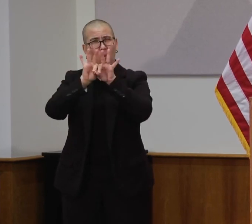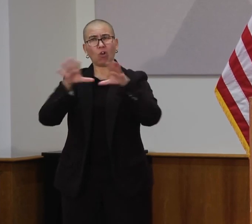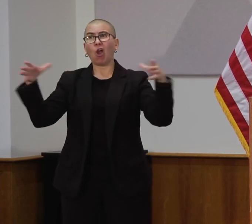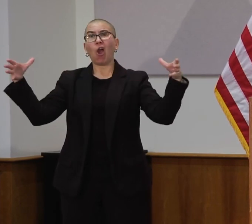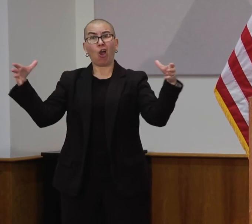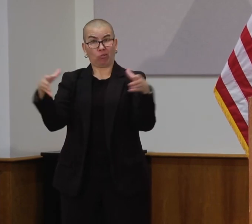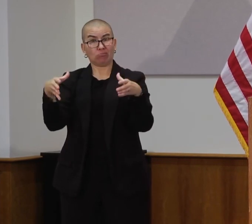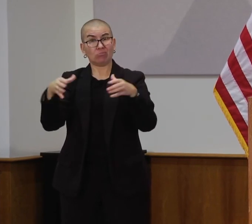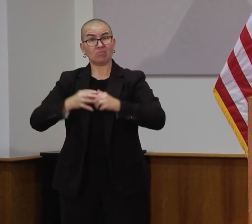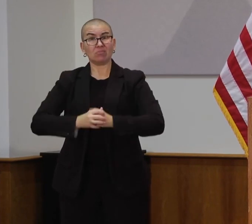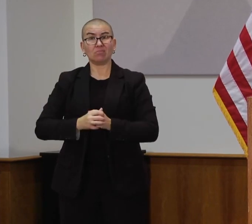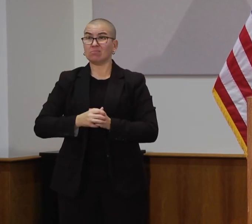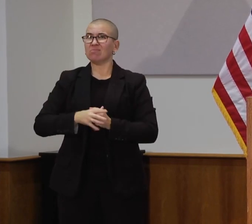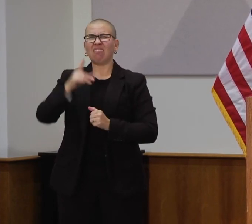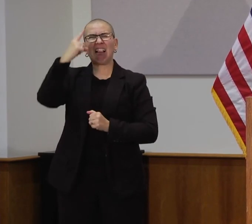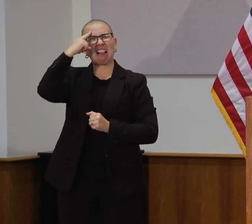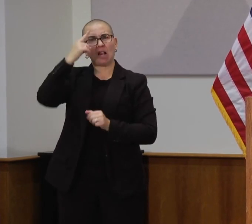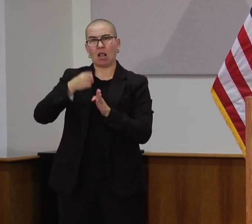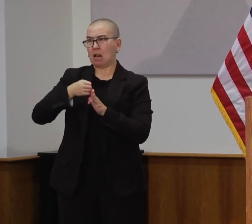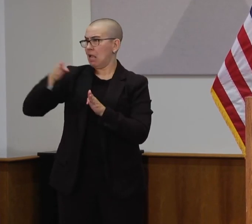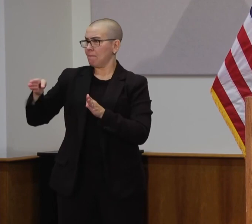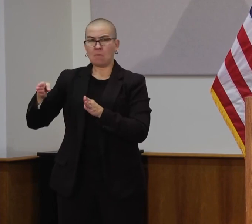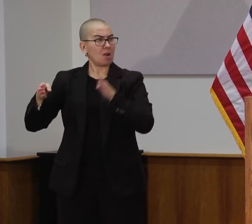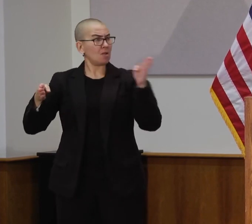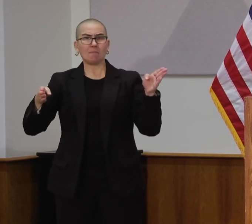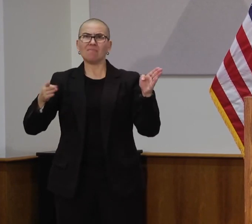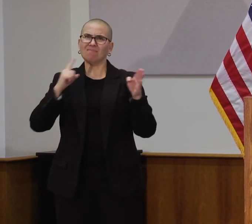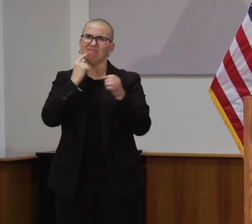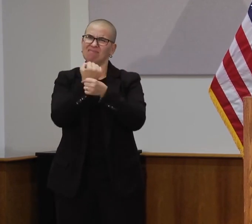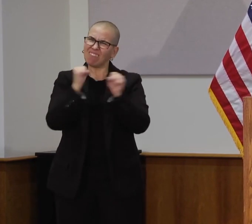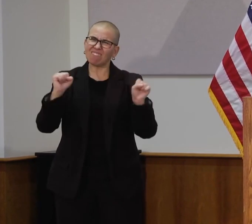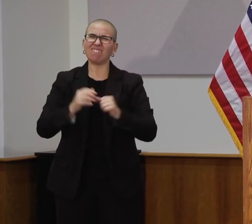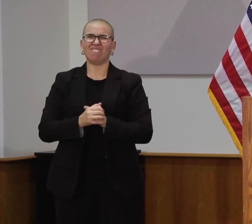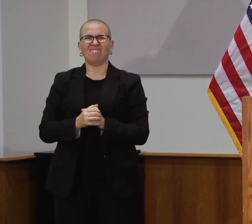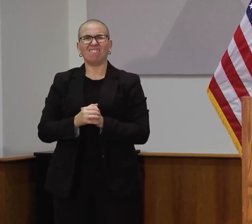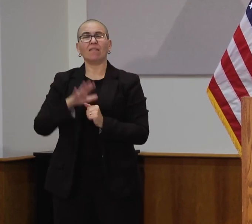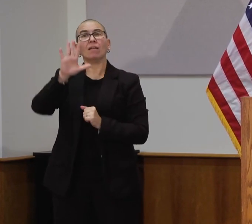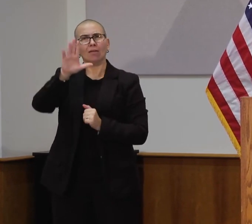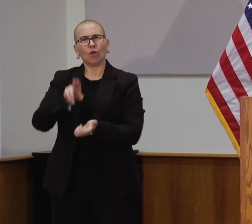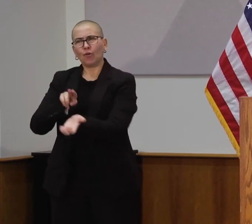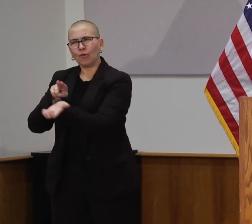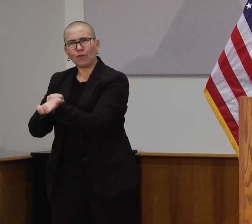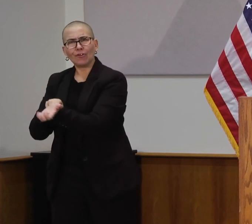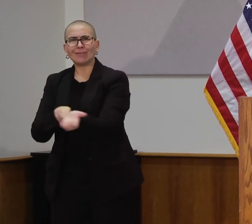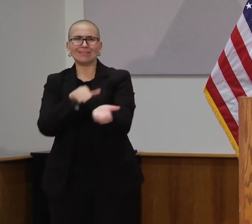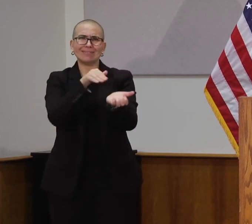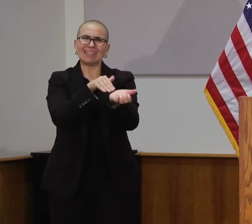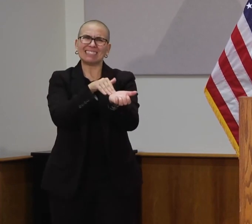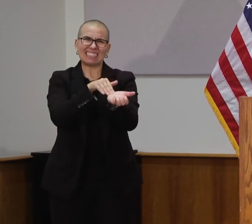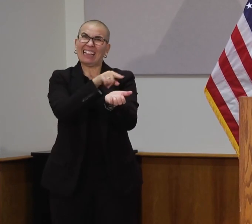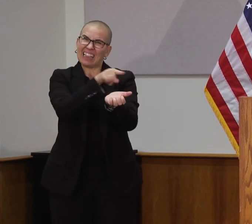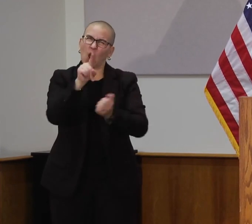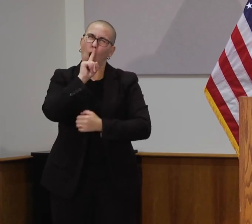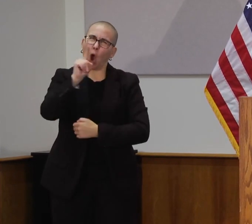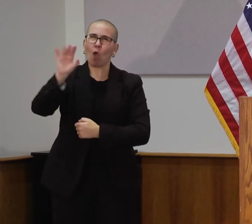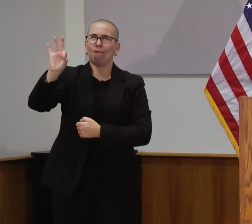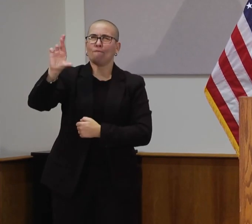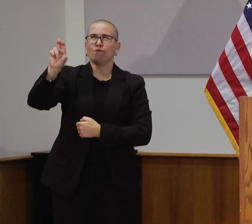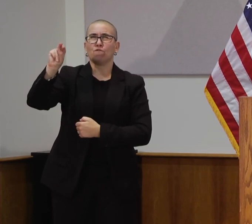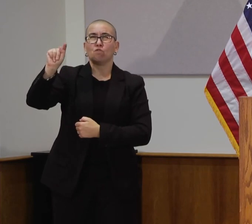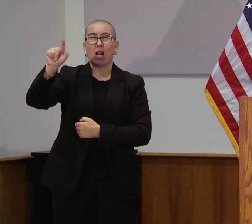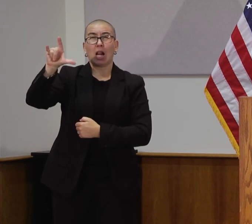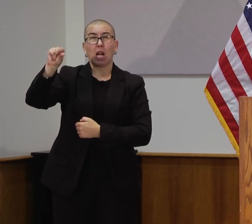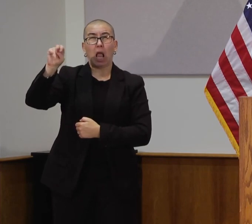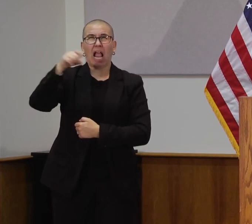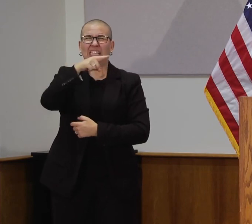neighbors safe, but also our healthcare workers who are fighting on the front line. I